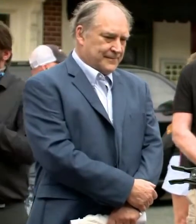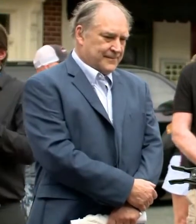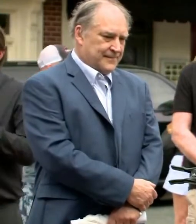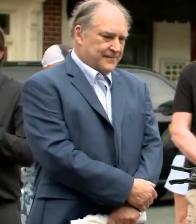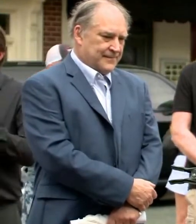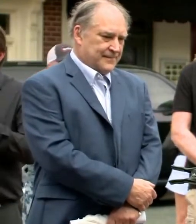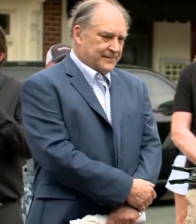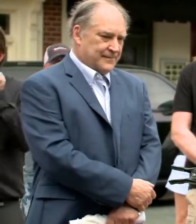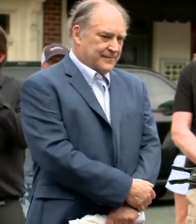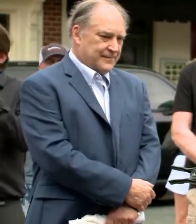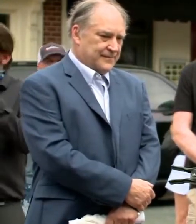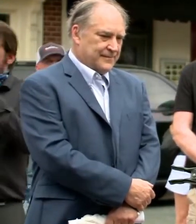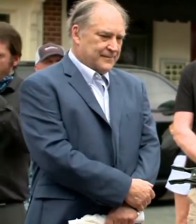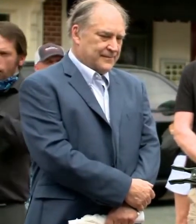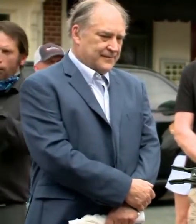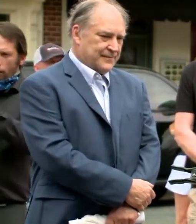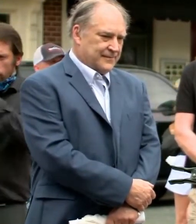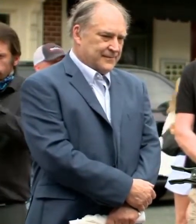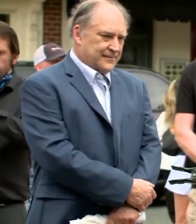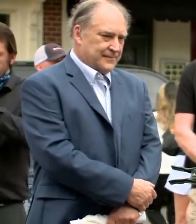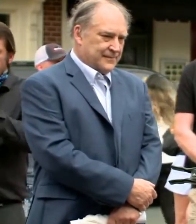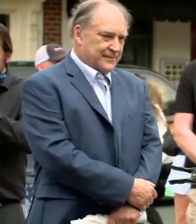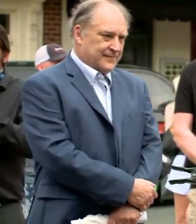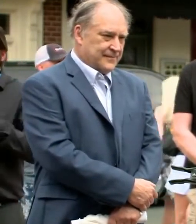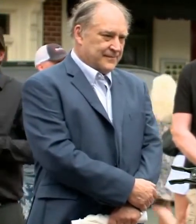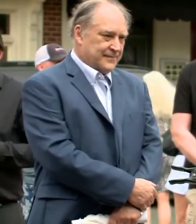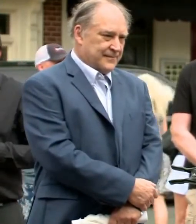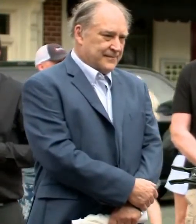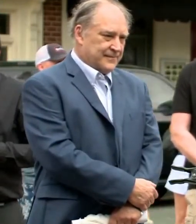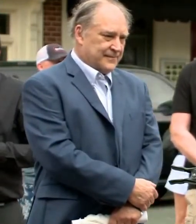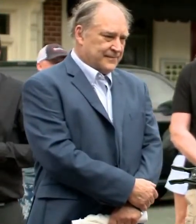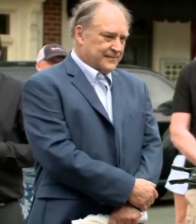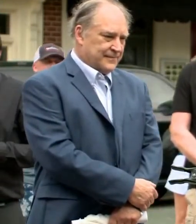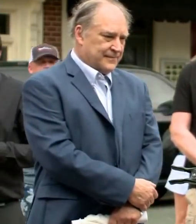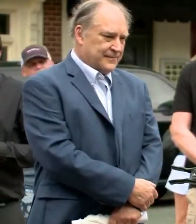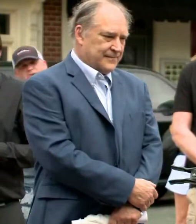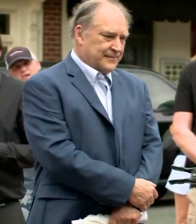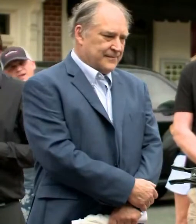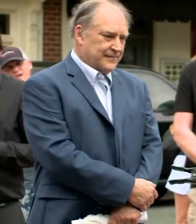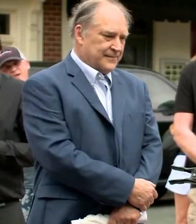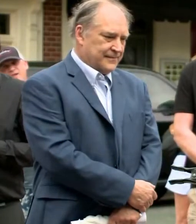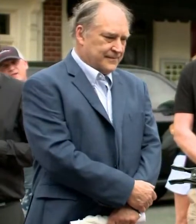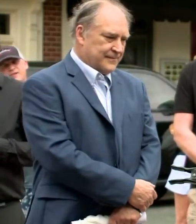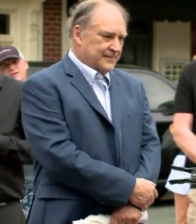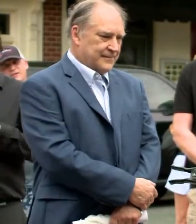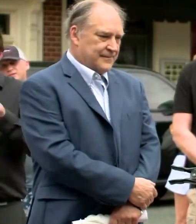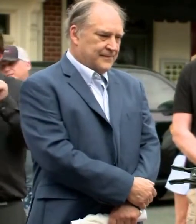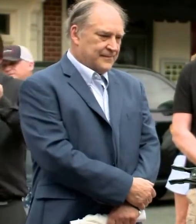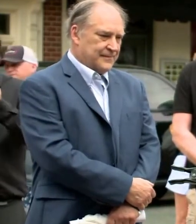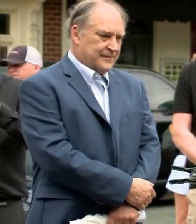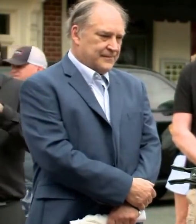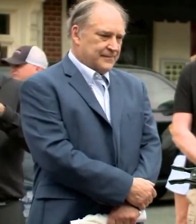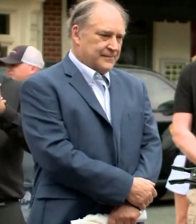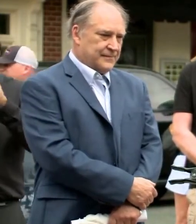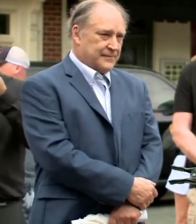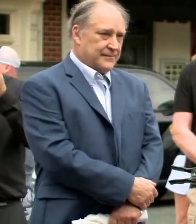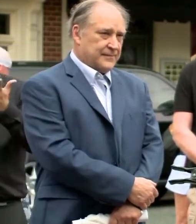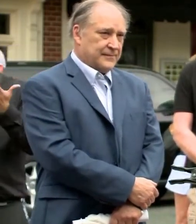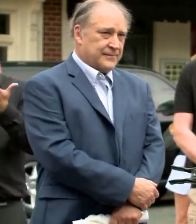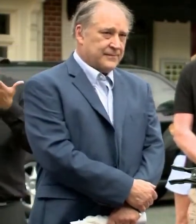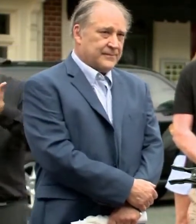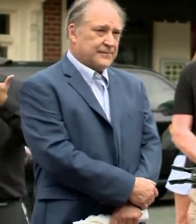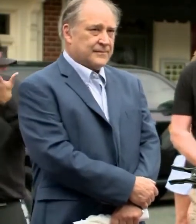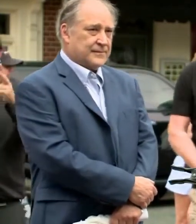move forward, but we will continue to look at the metrics that we've laid out already to see continued improvement so that we can open up those